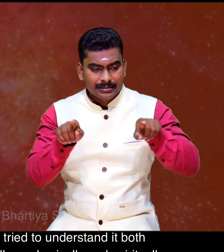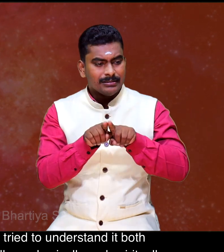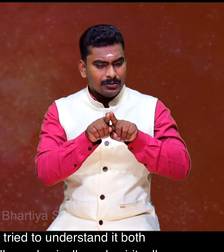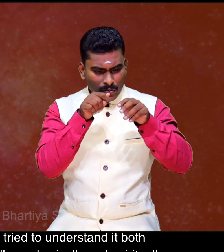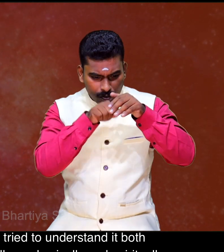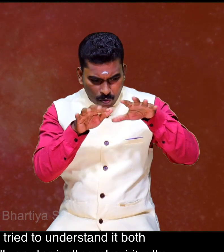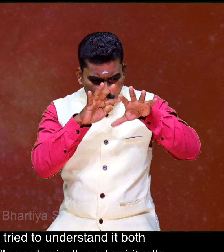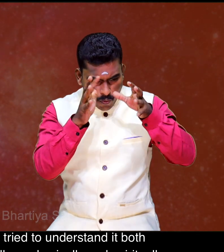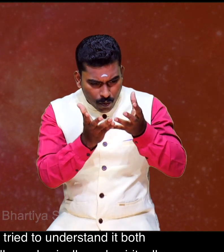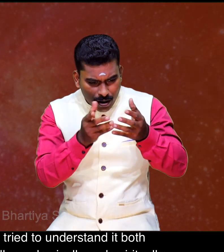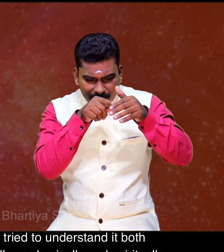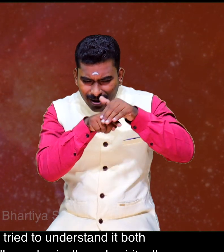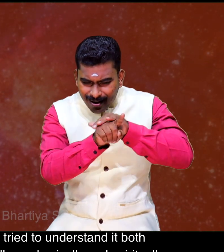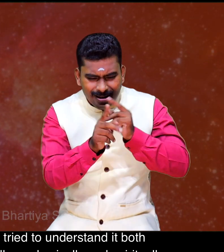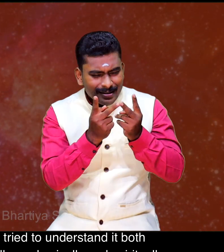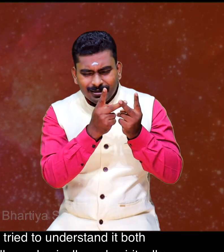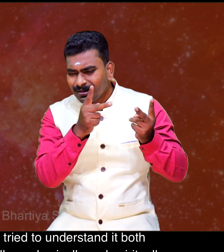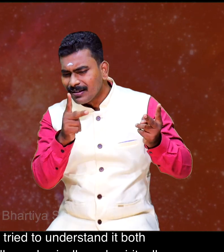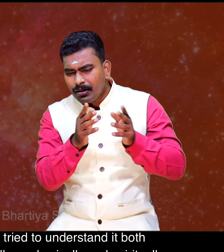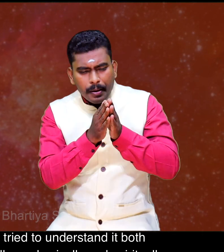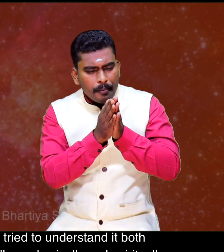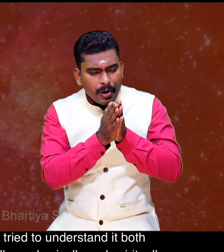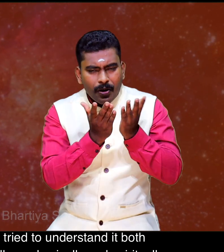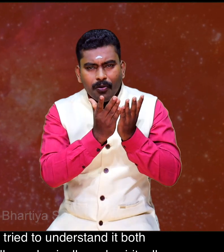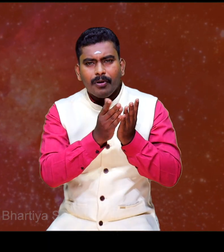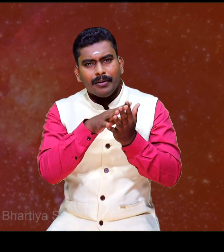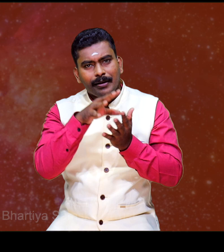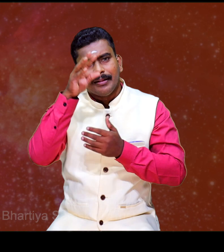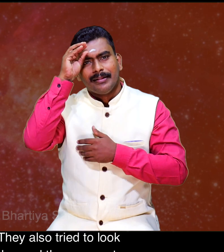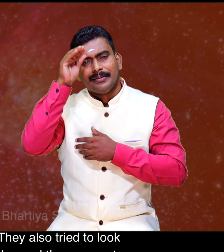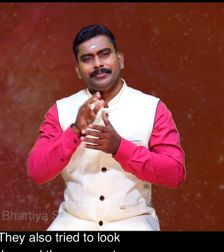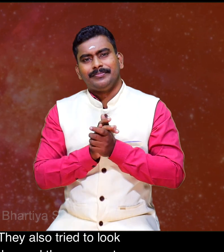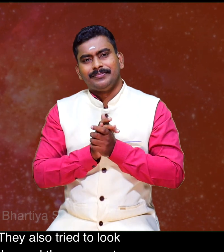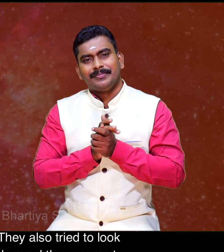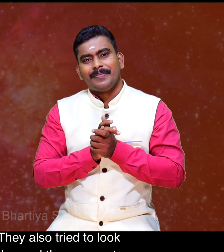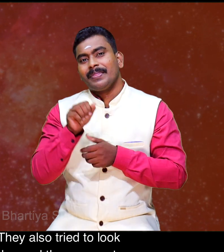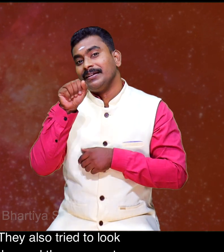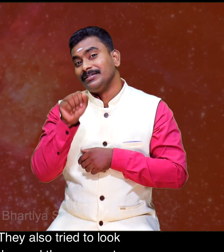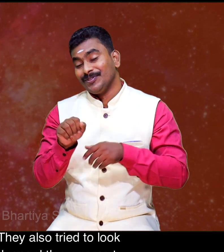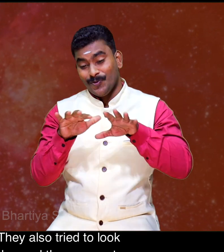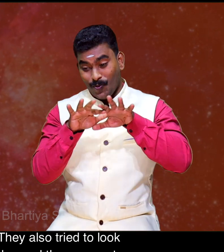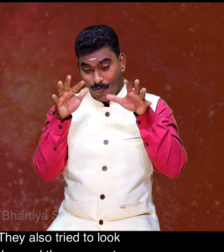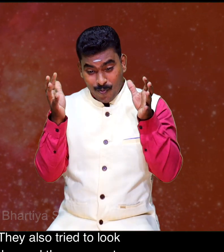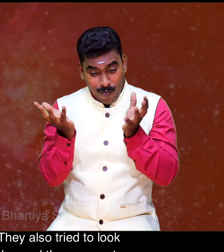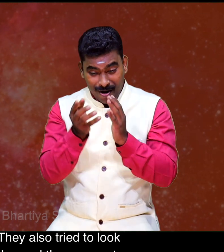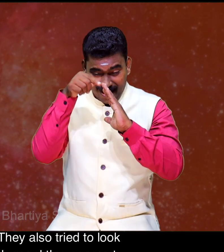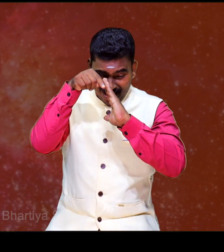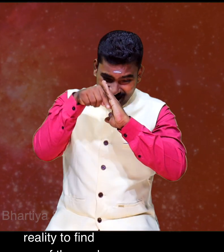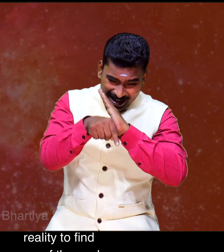structurally or physically and spiritually. They also tried to look beyond the apparent reality